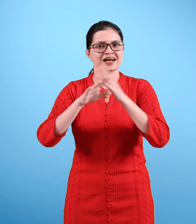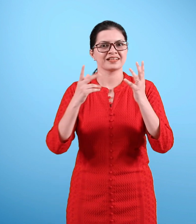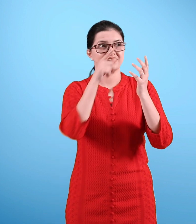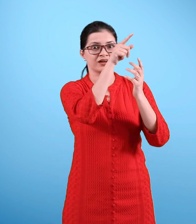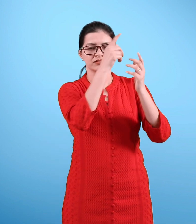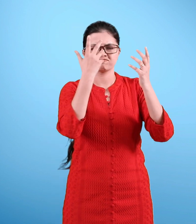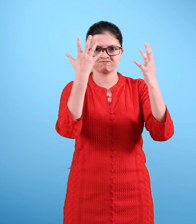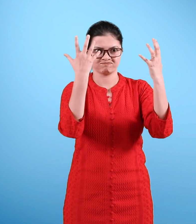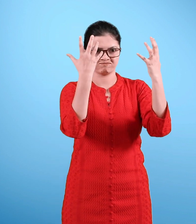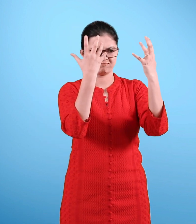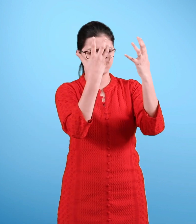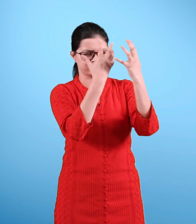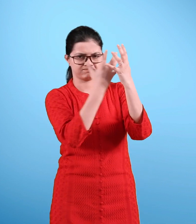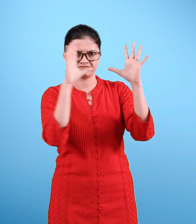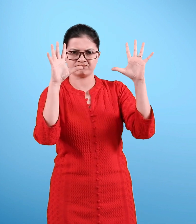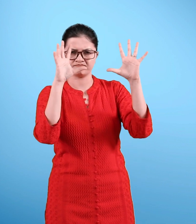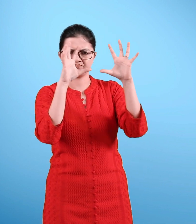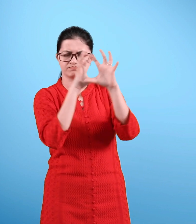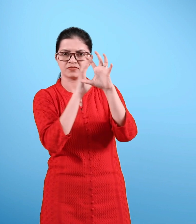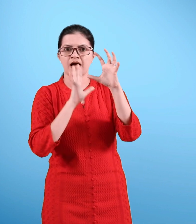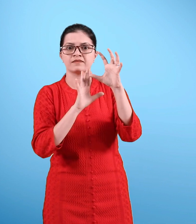Look at the image as the eclipse begins.